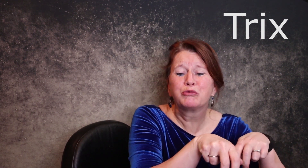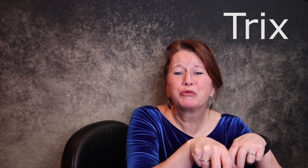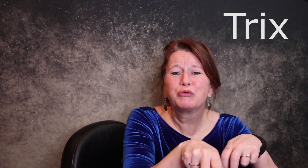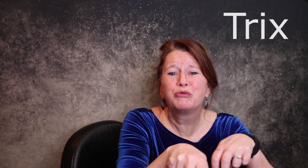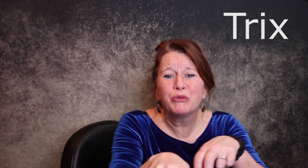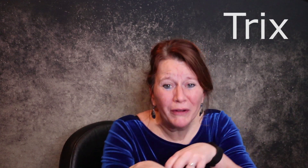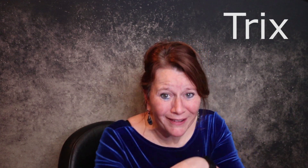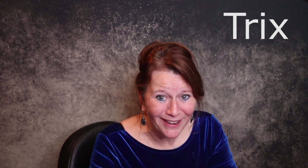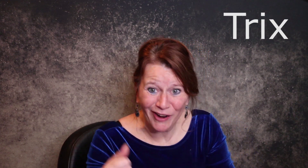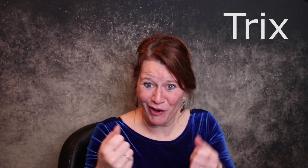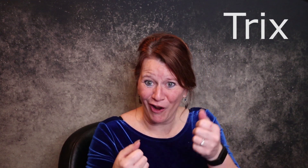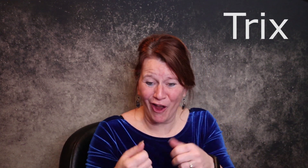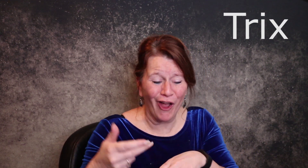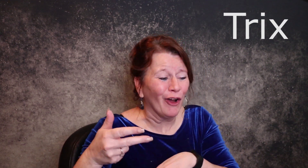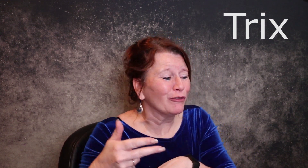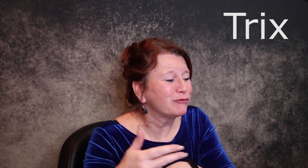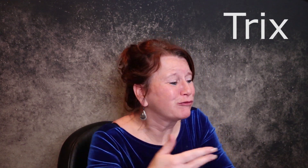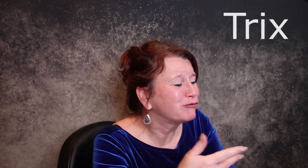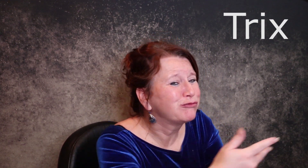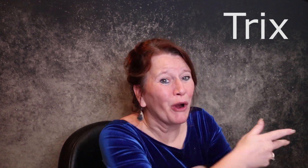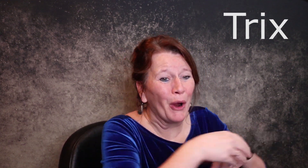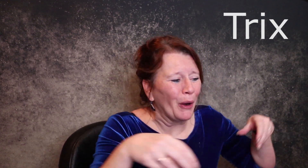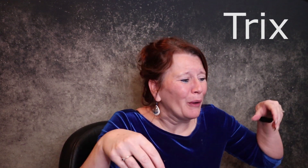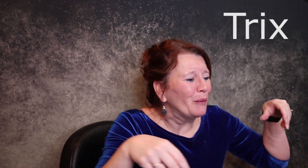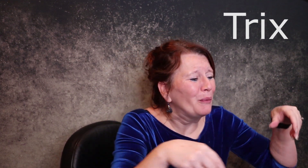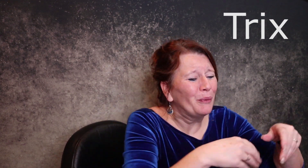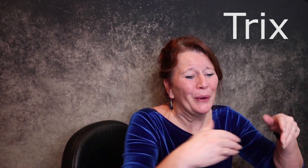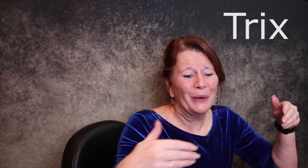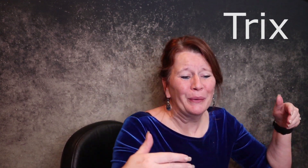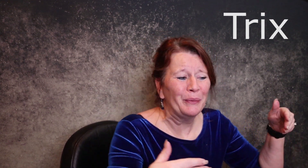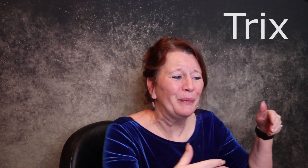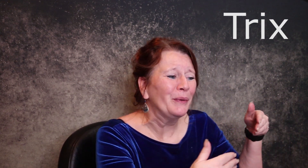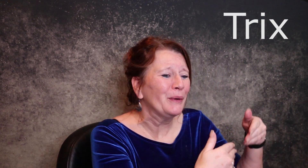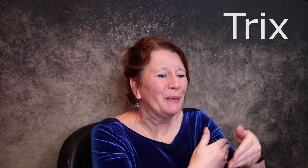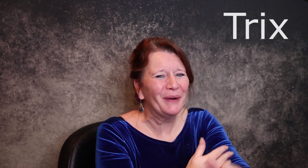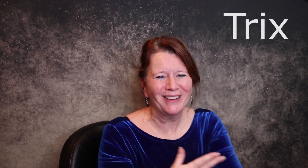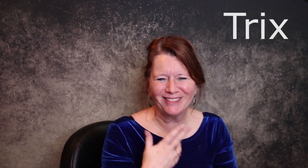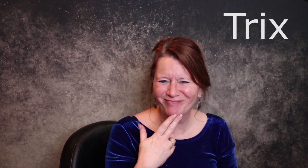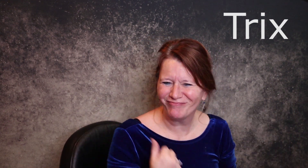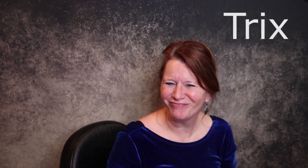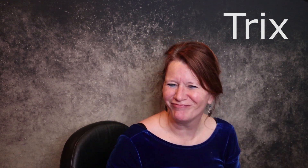other. The horse rolls across the floor, the car rolls across the floor. They're so cute.